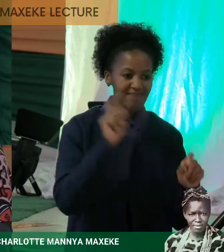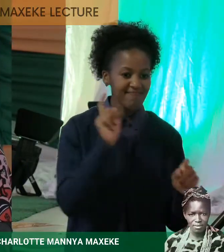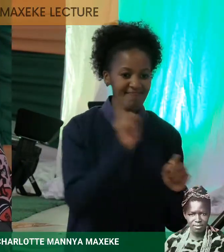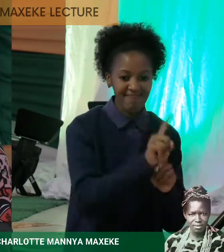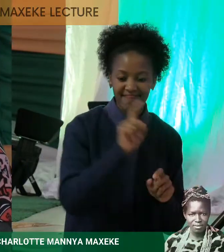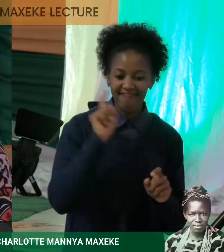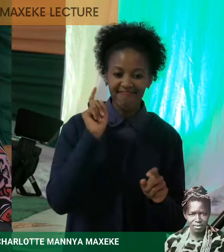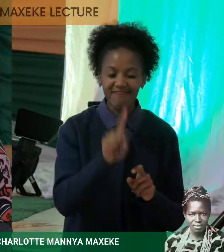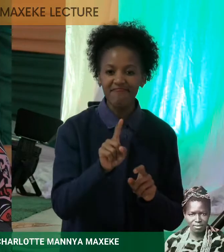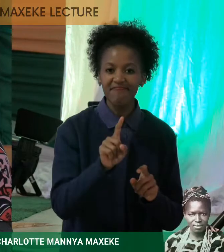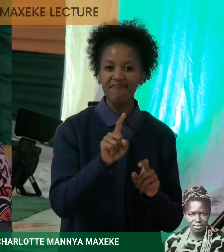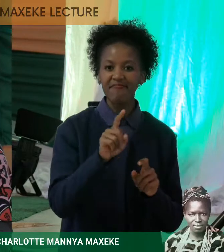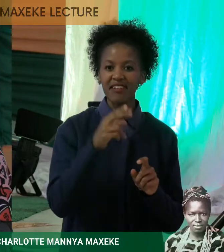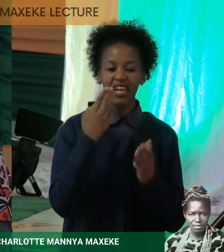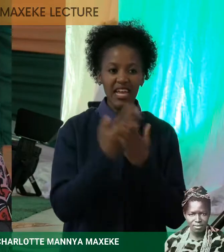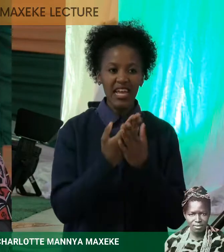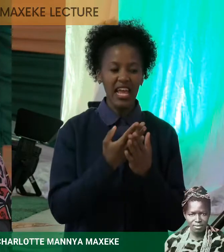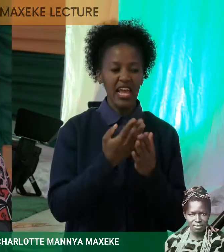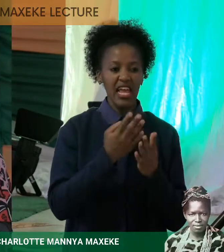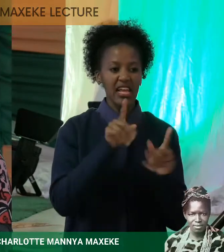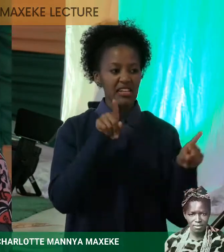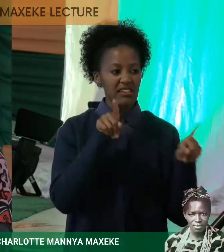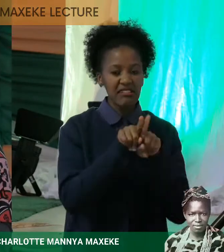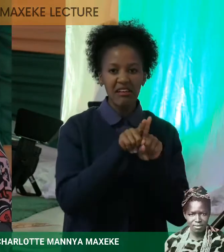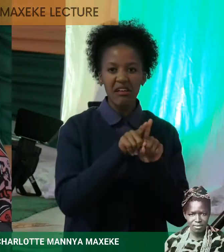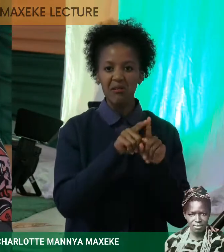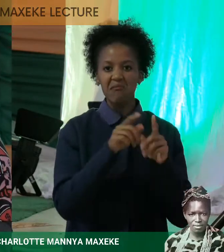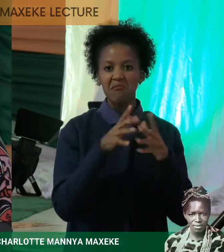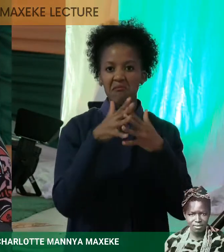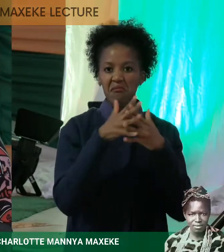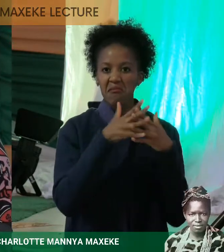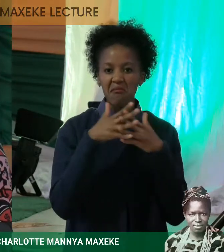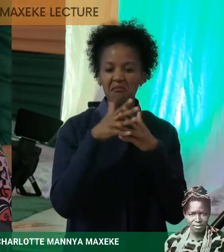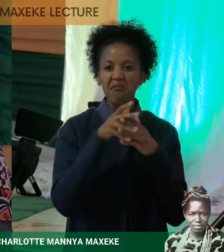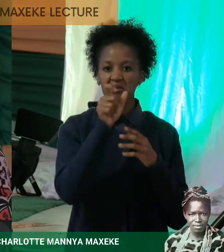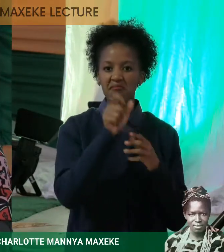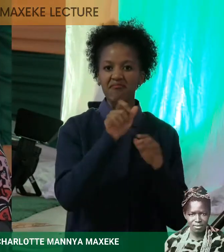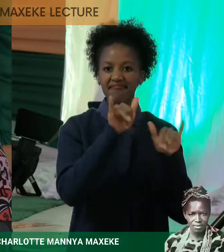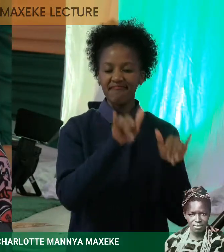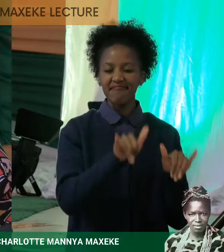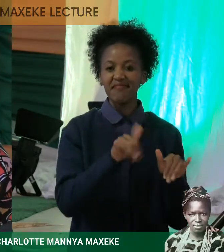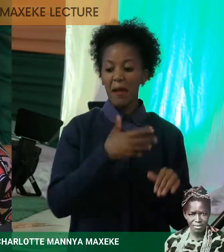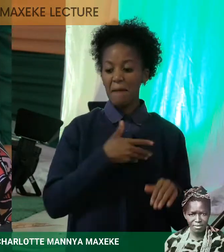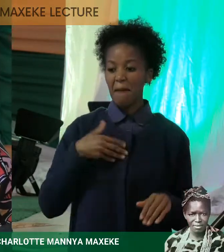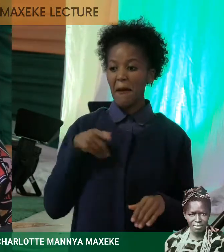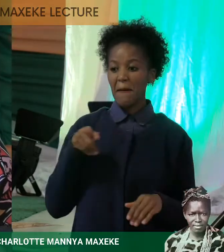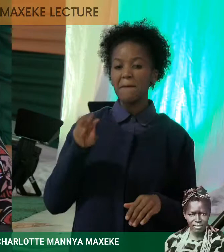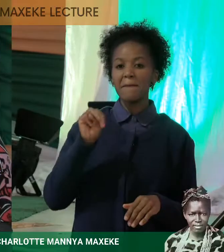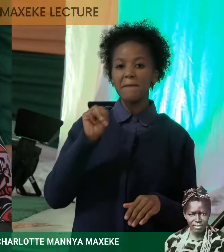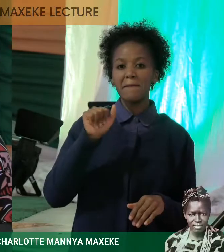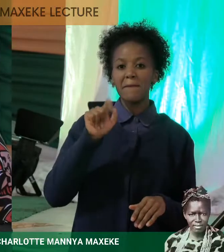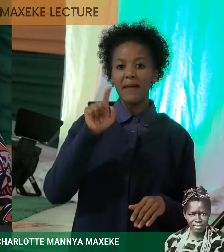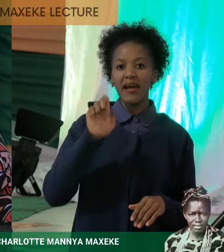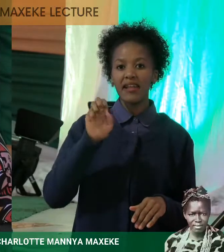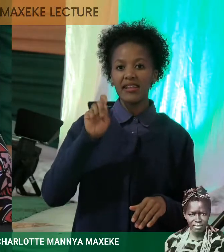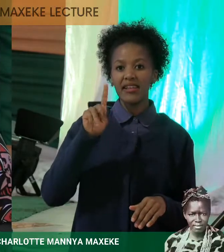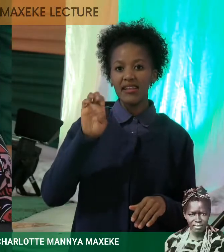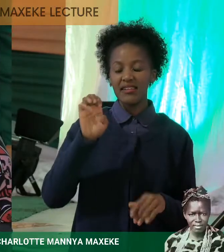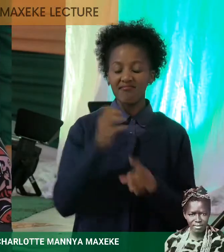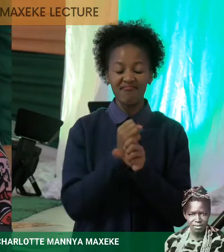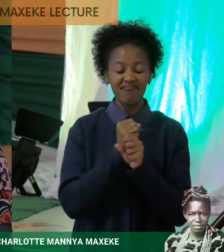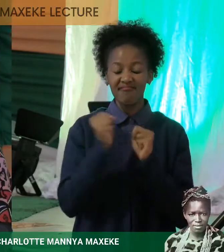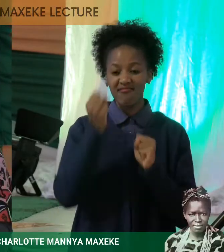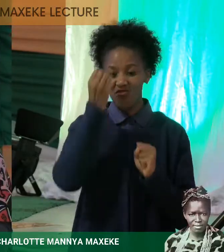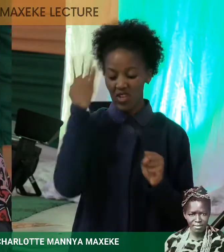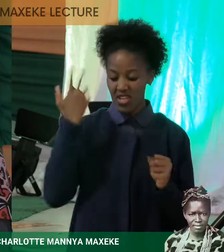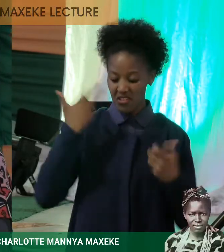a naturalized American citizen, umama uCharlotte Maxeke Lecture never forgot who